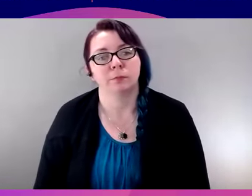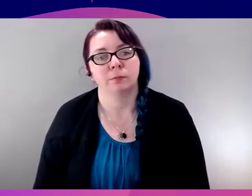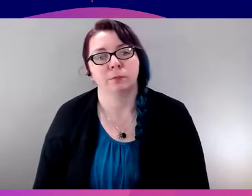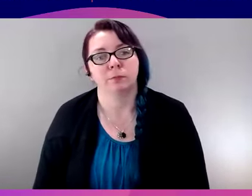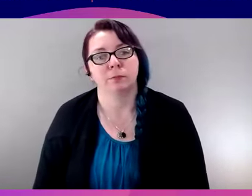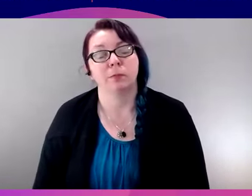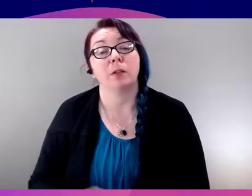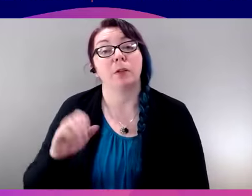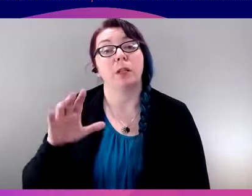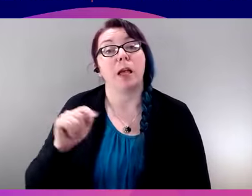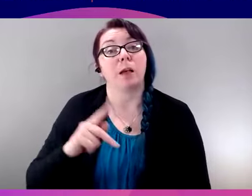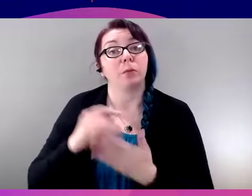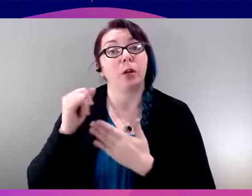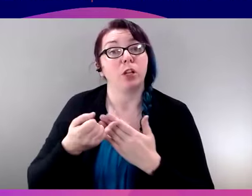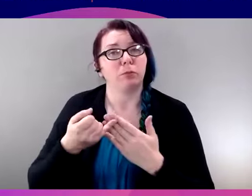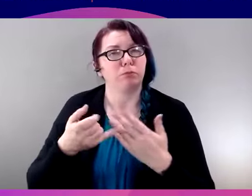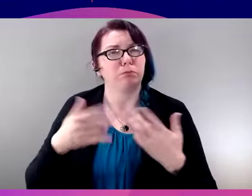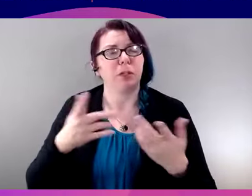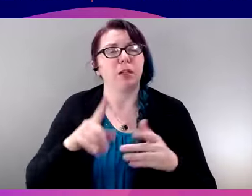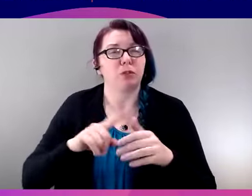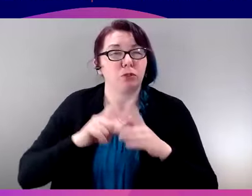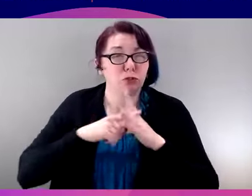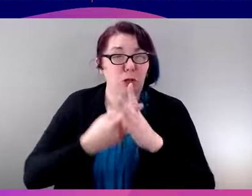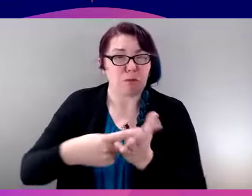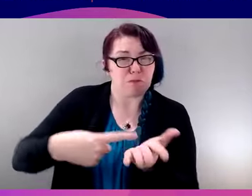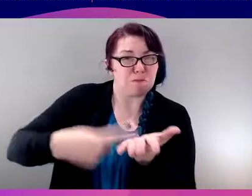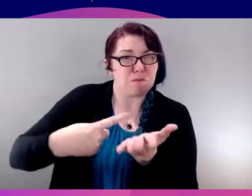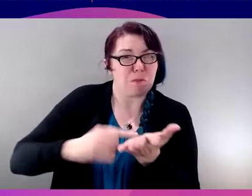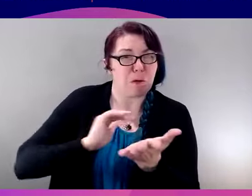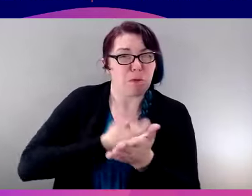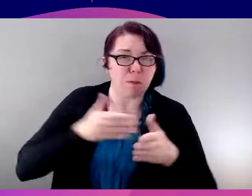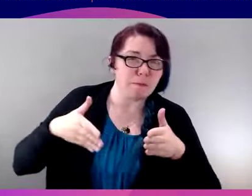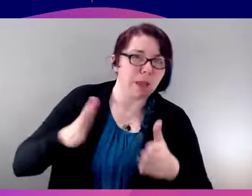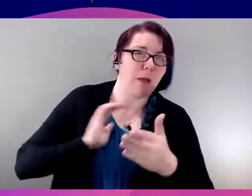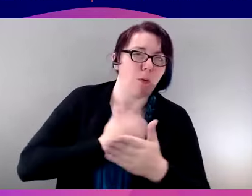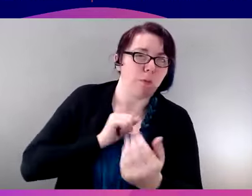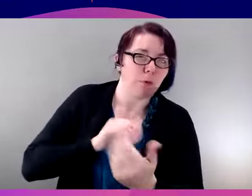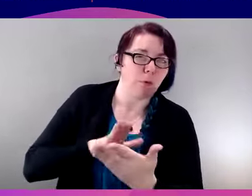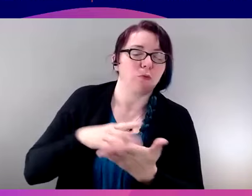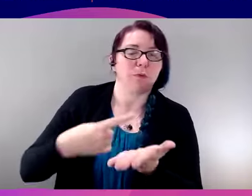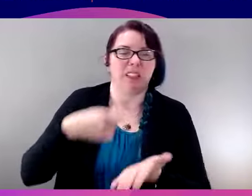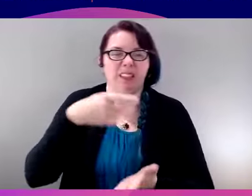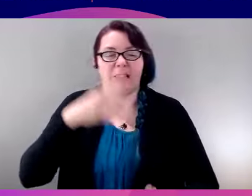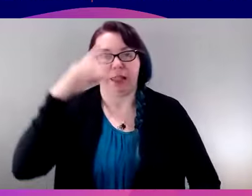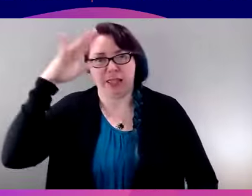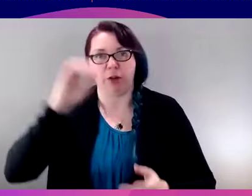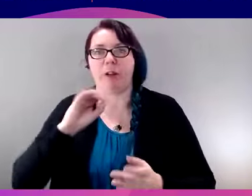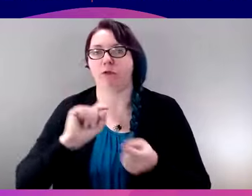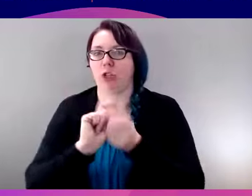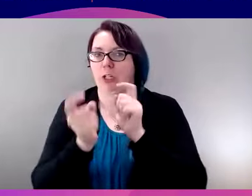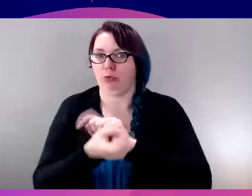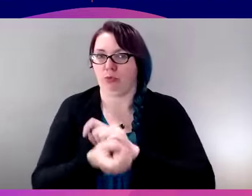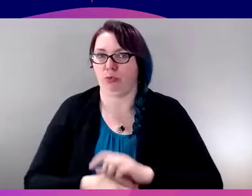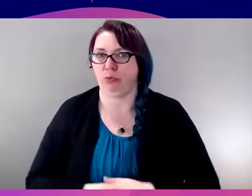ACT project by looking at the theory of change that we're applying to the goals of the project. The theory of change demonstrates the